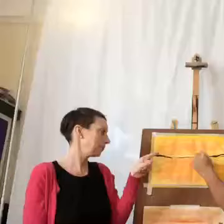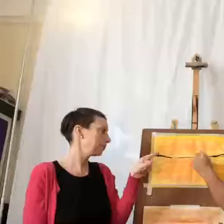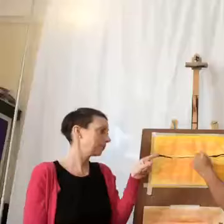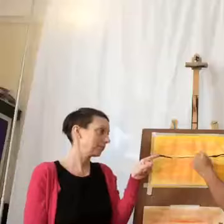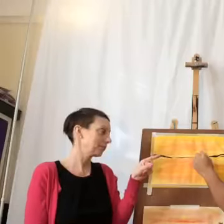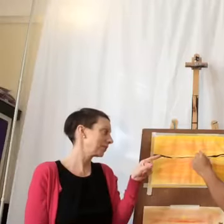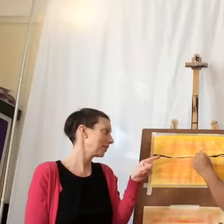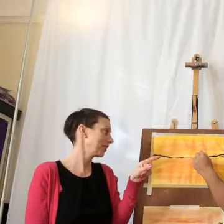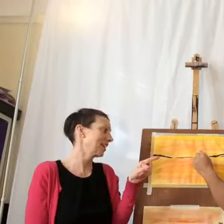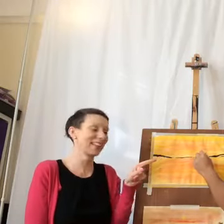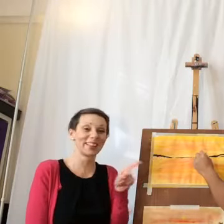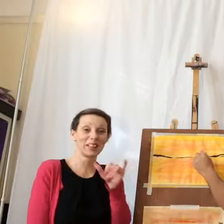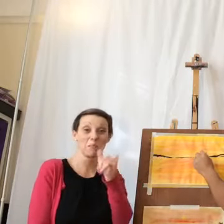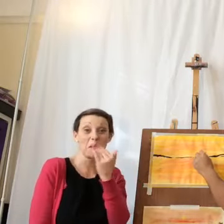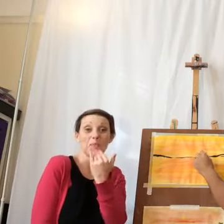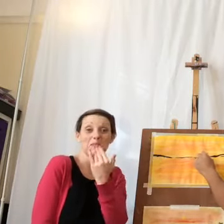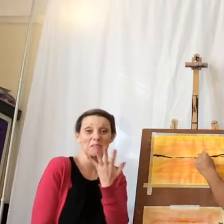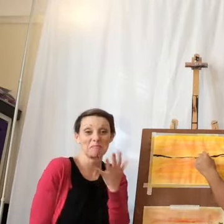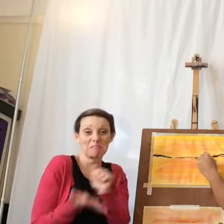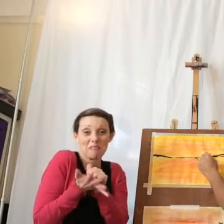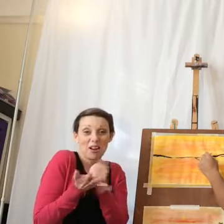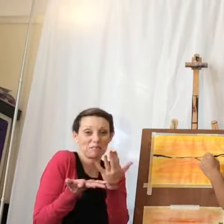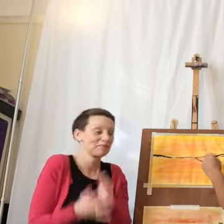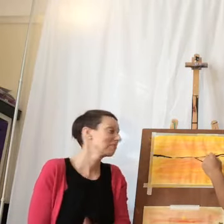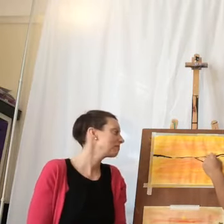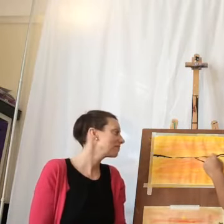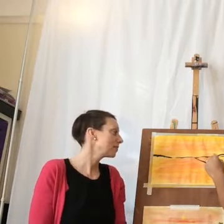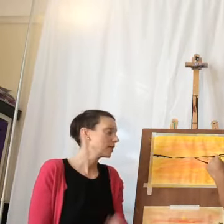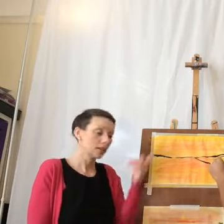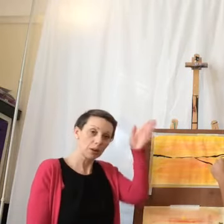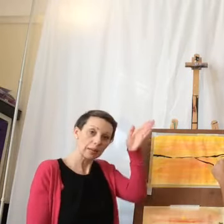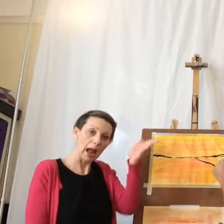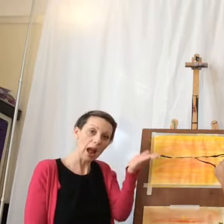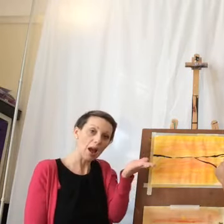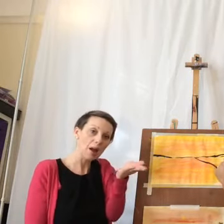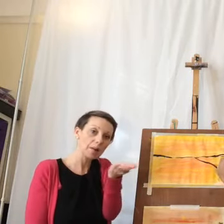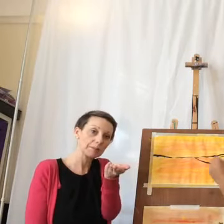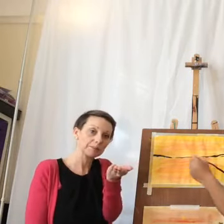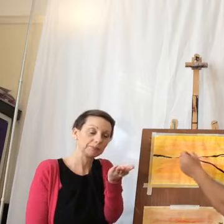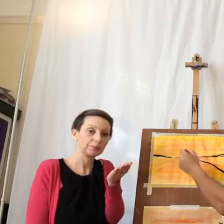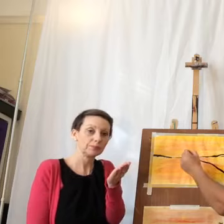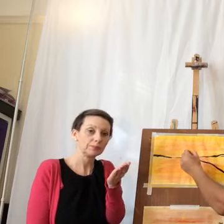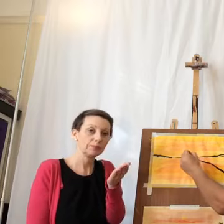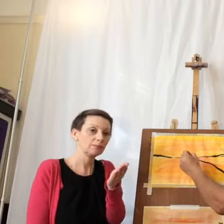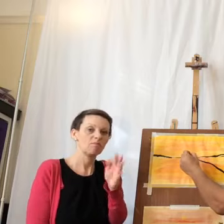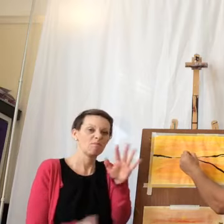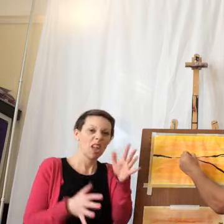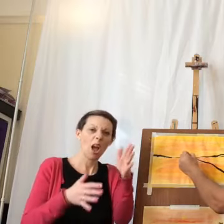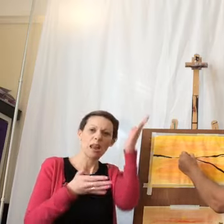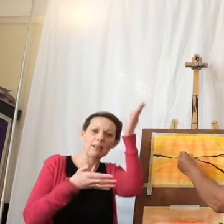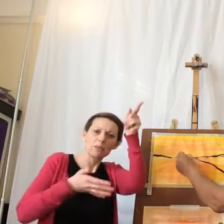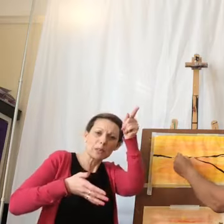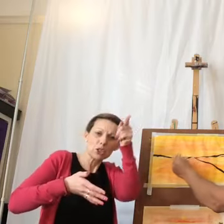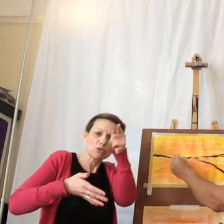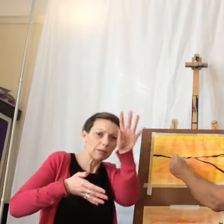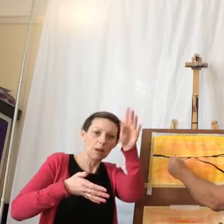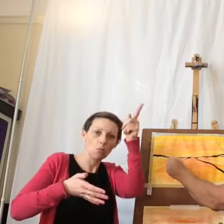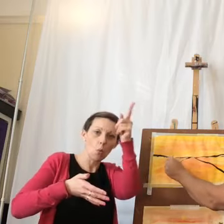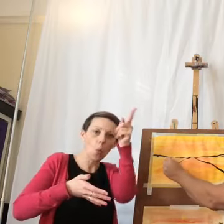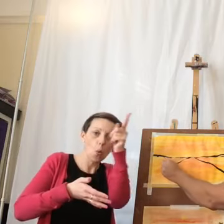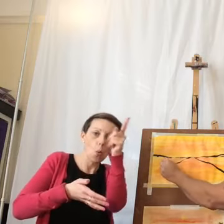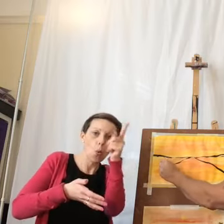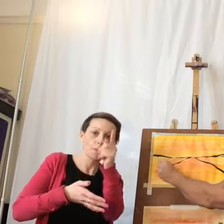She might be right. And I'm going to go down at an angle. Doesn't have to be too straight, especially with